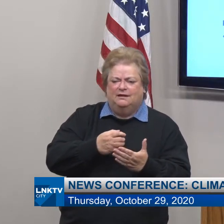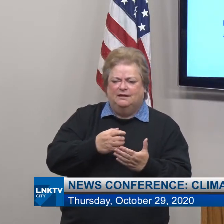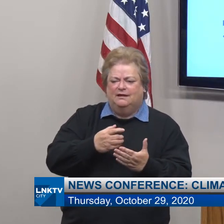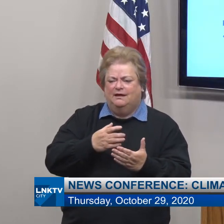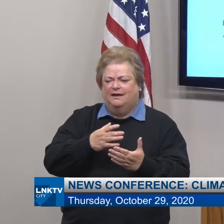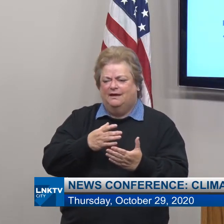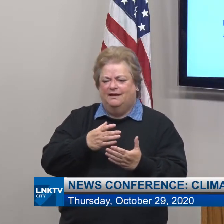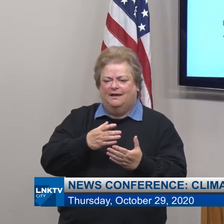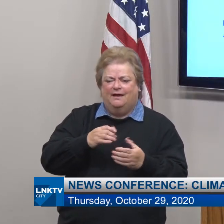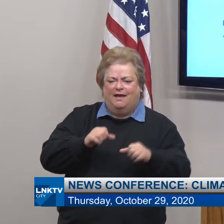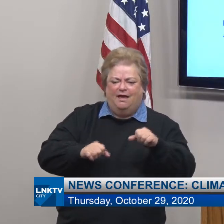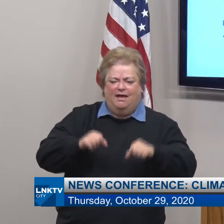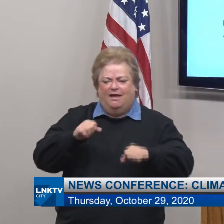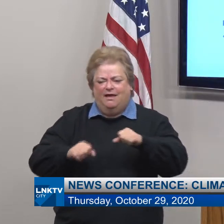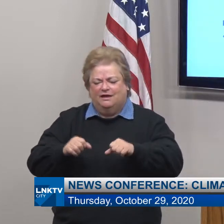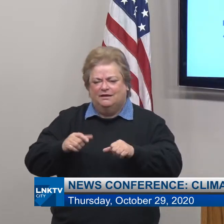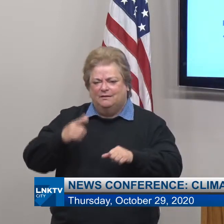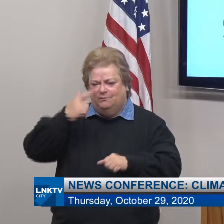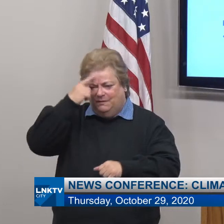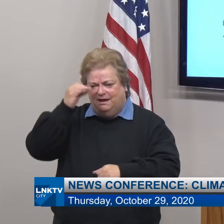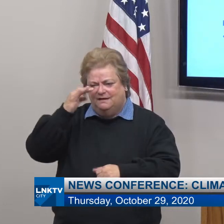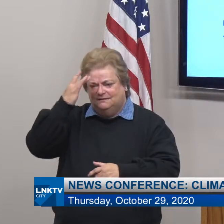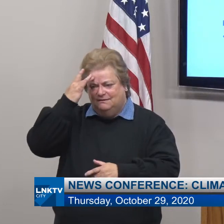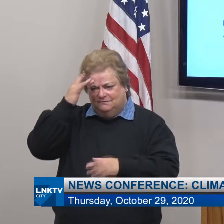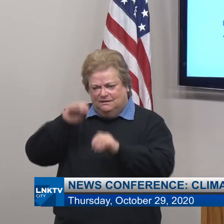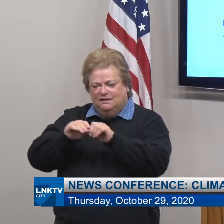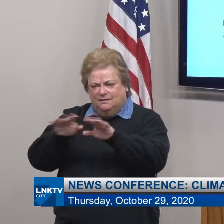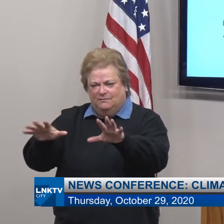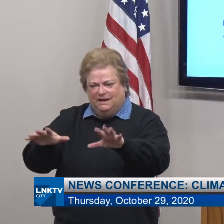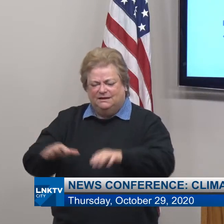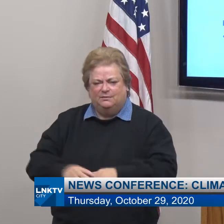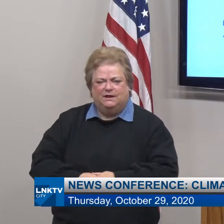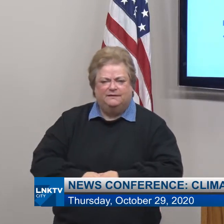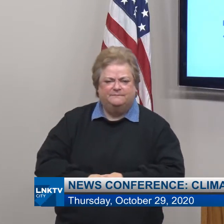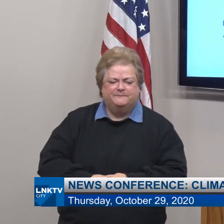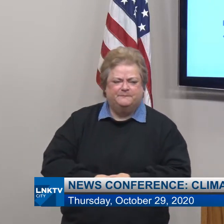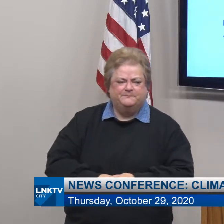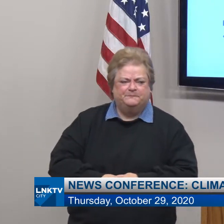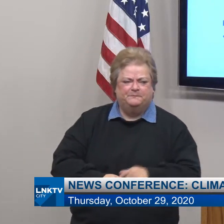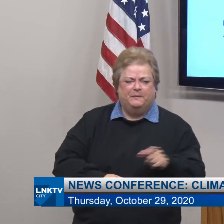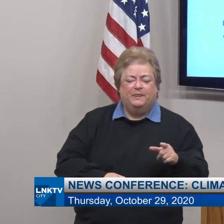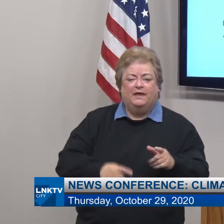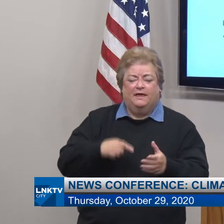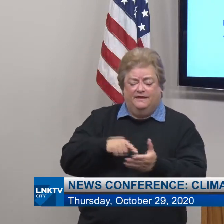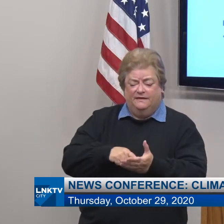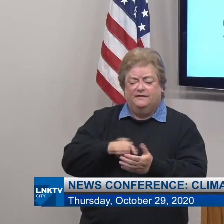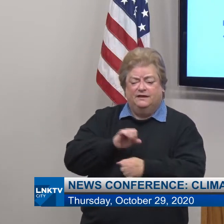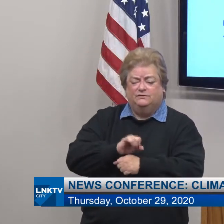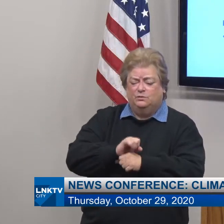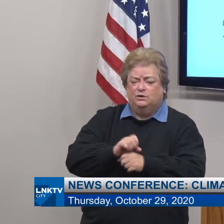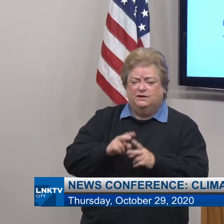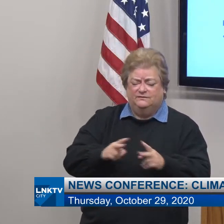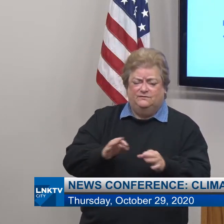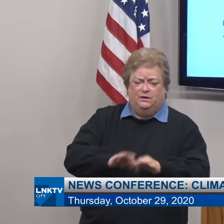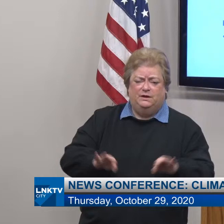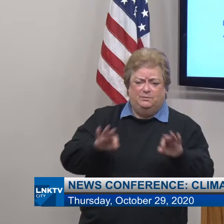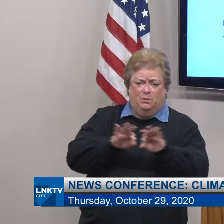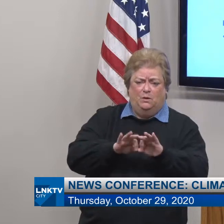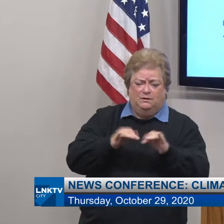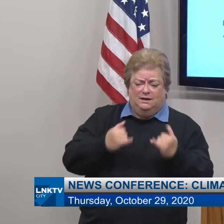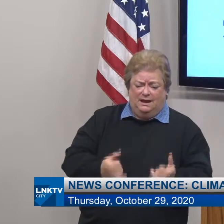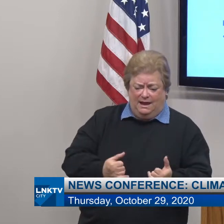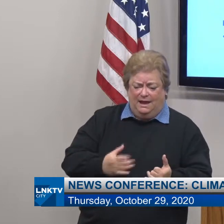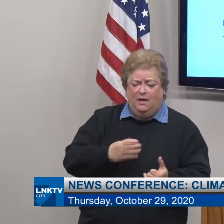pandemic? Sure. Thanks for the question. Well, this work is incredibly important now and into the